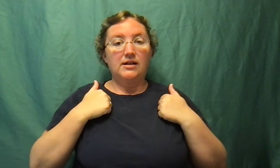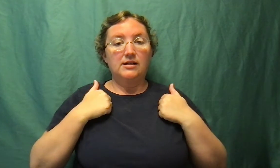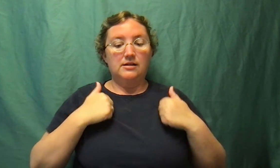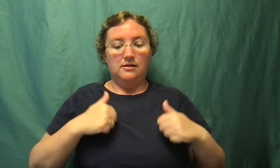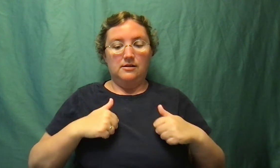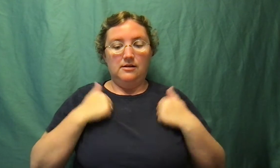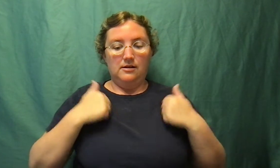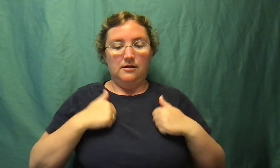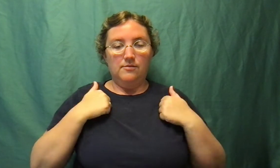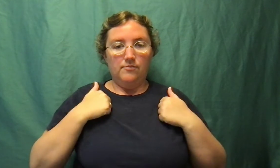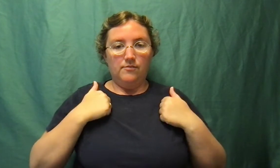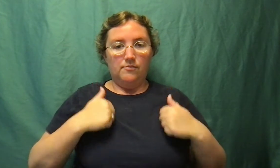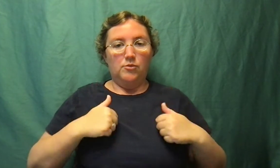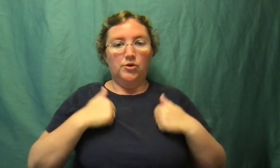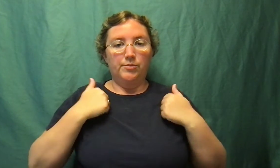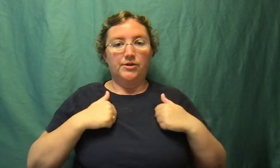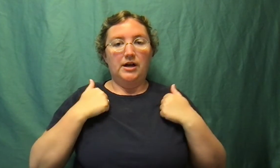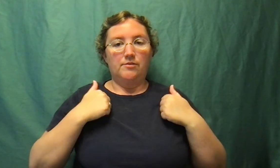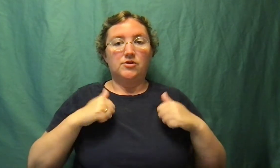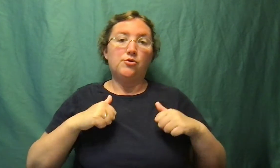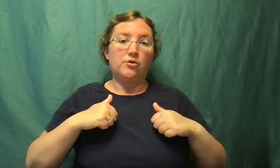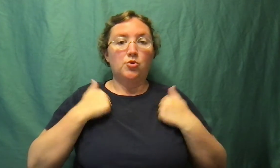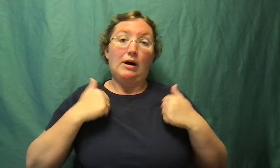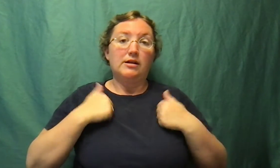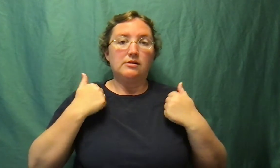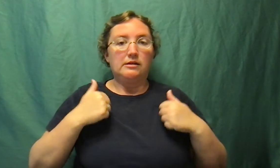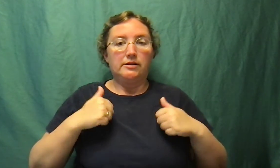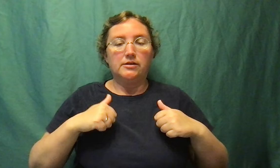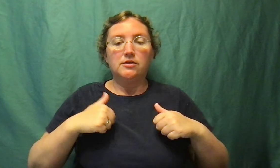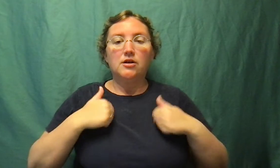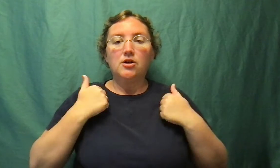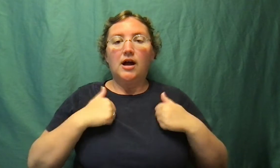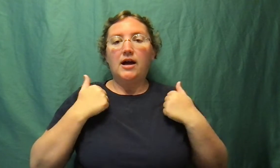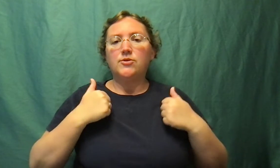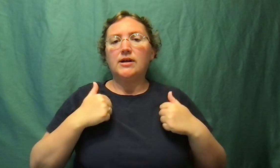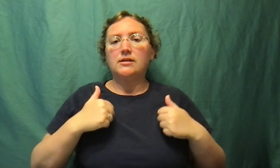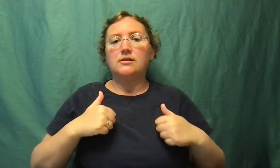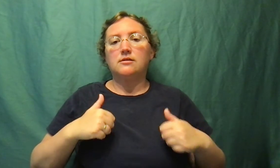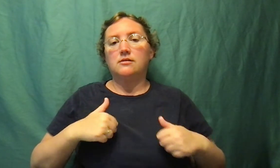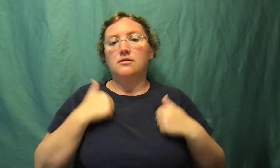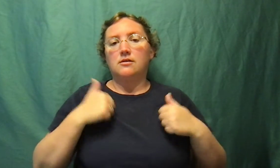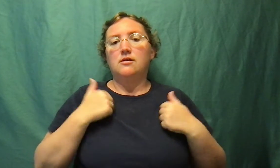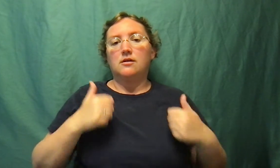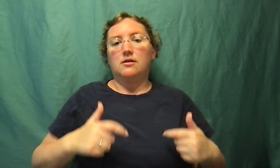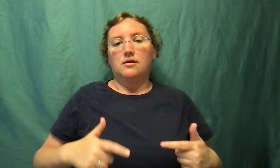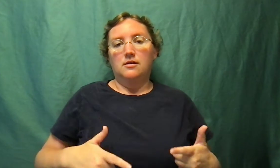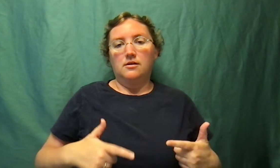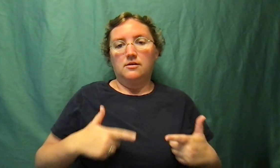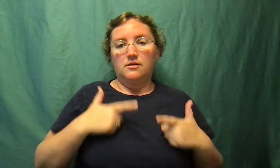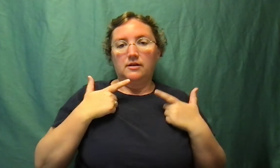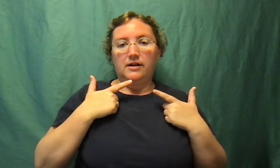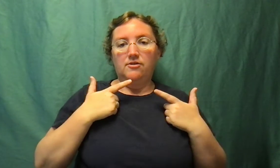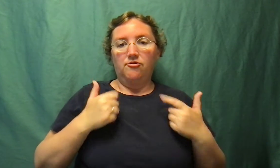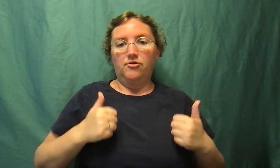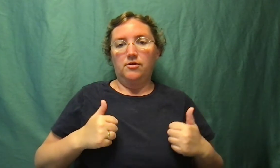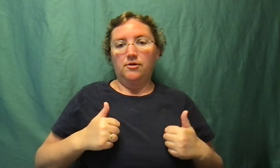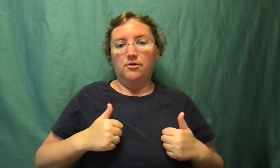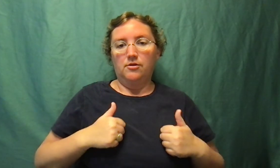Address, multiple times, twice at least. Address. live